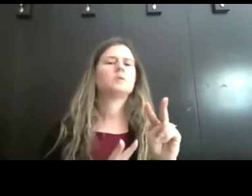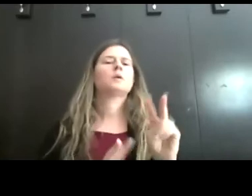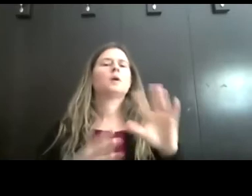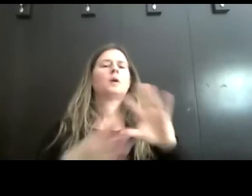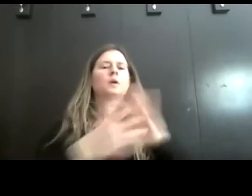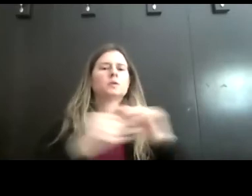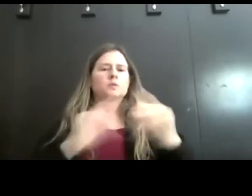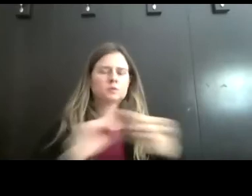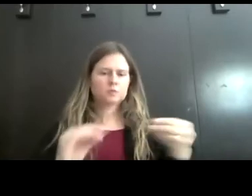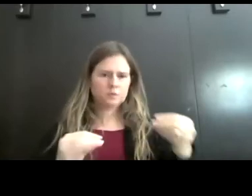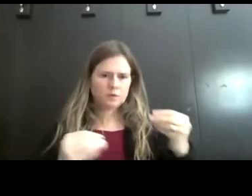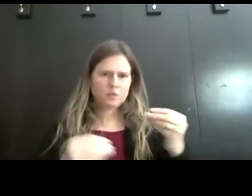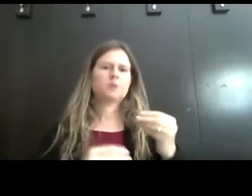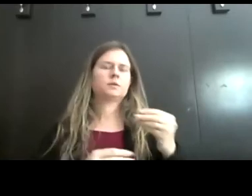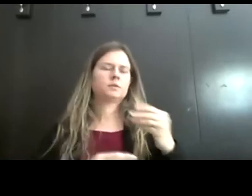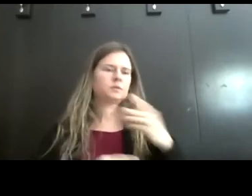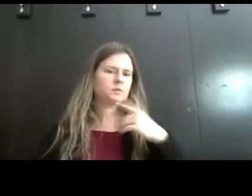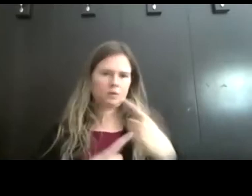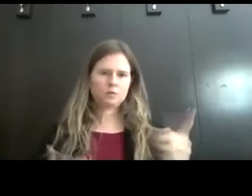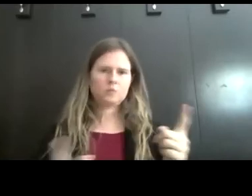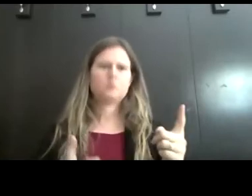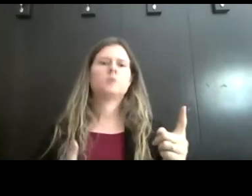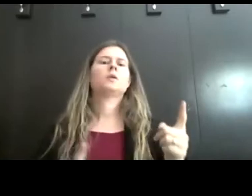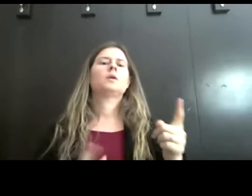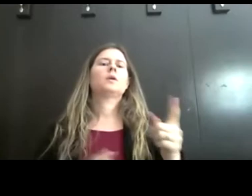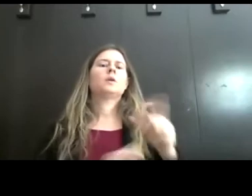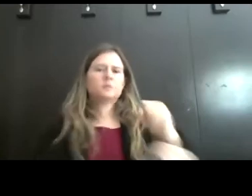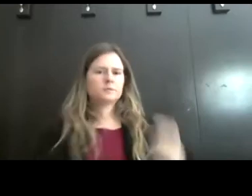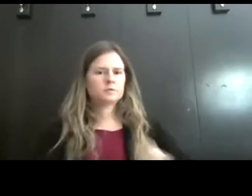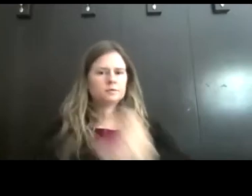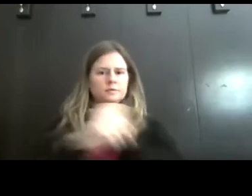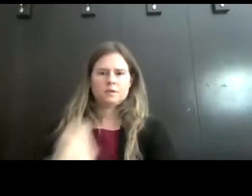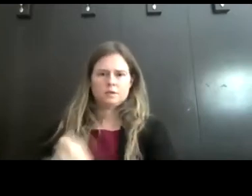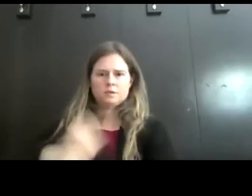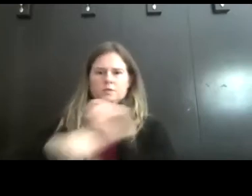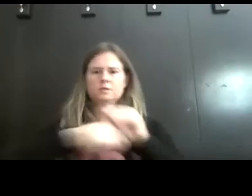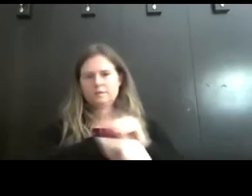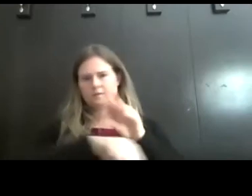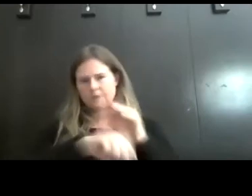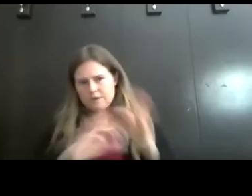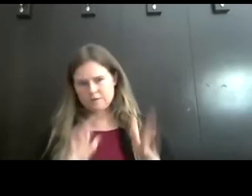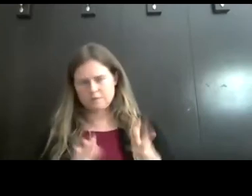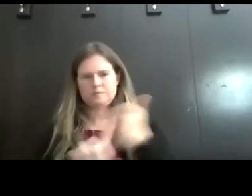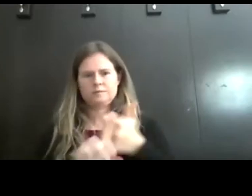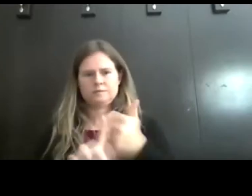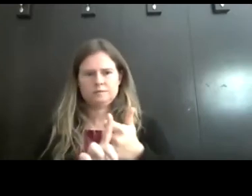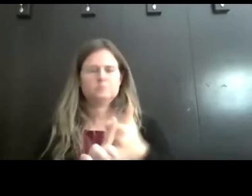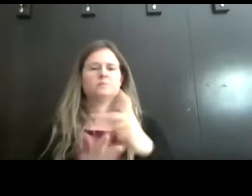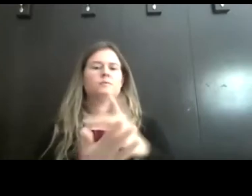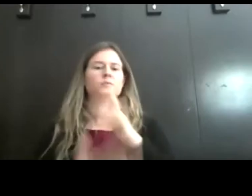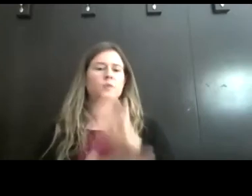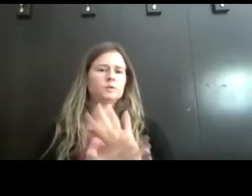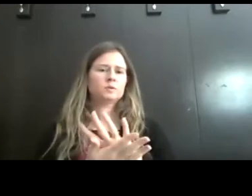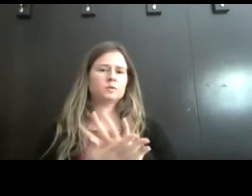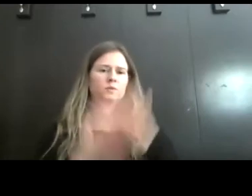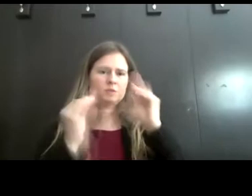spiritual advisor, and a traditional paddler of Chumash canoes. He's also been a preschool teacher and a